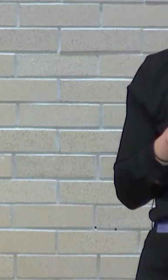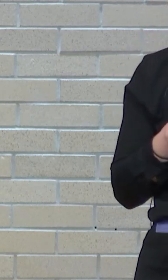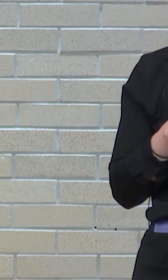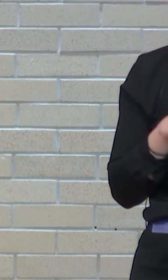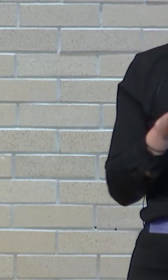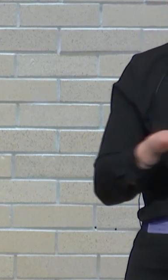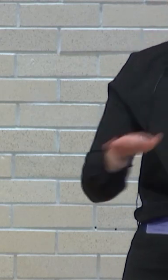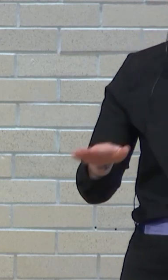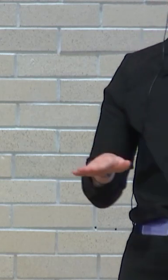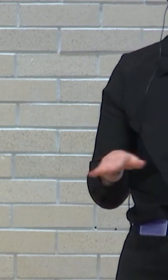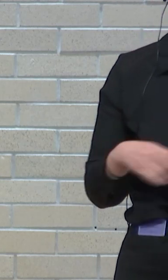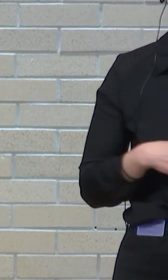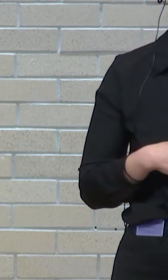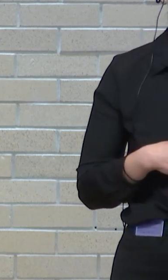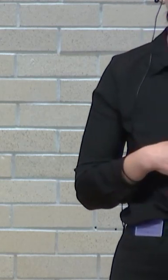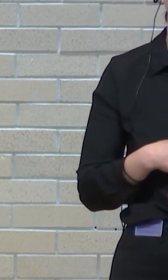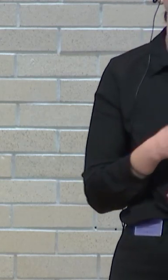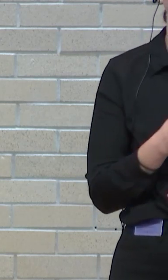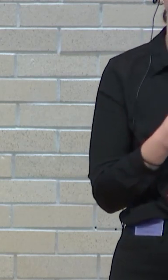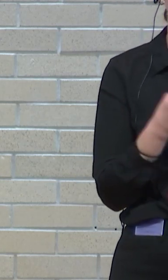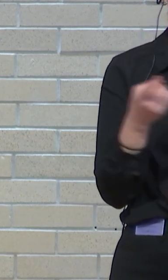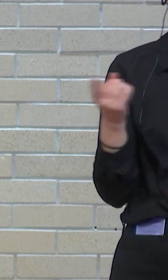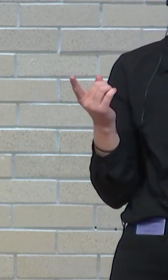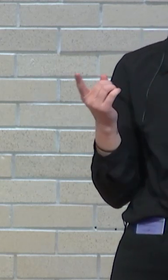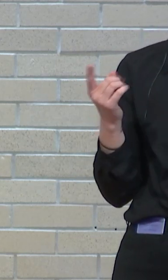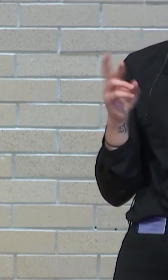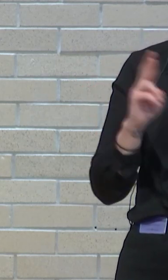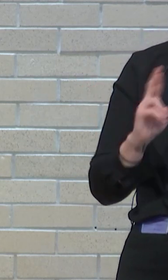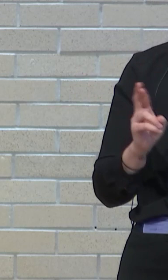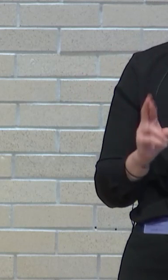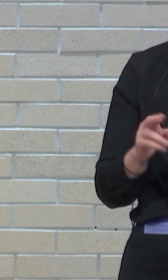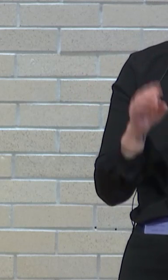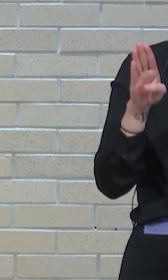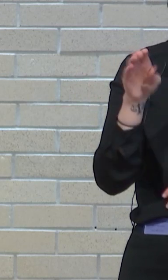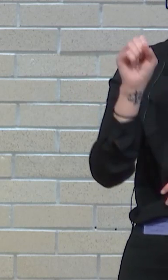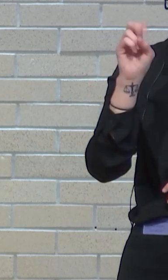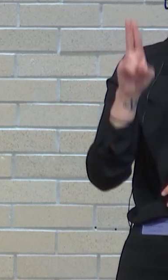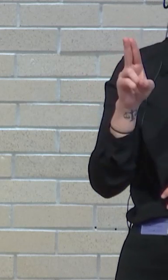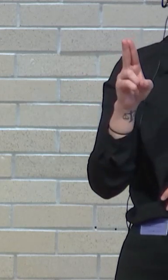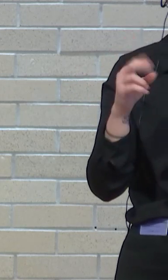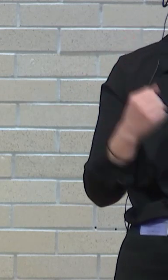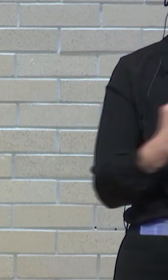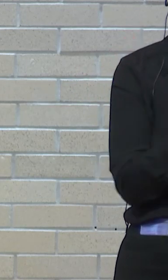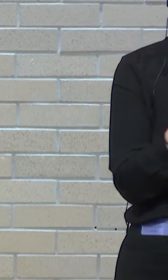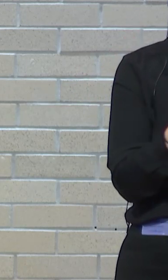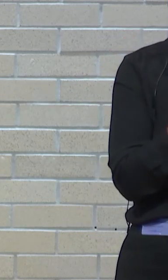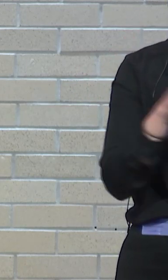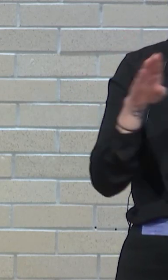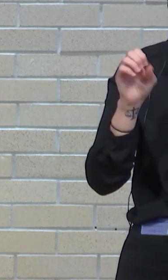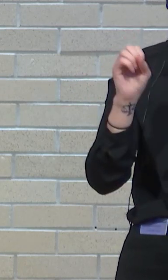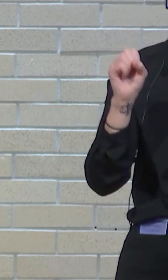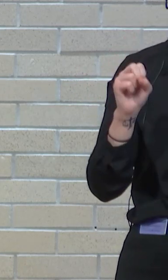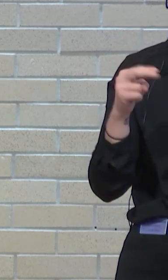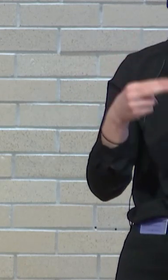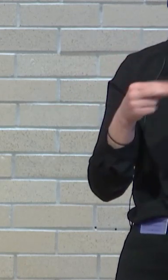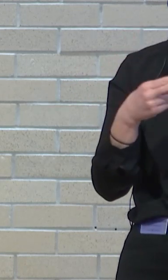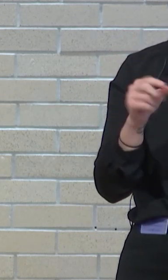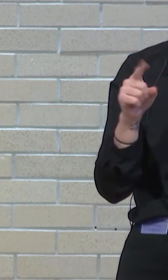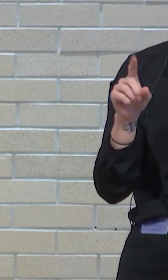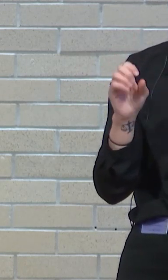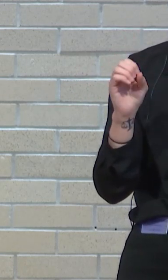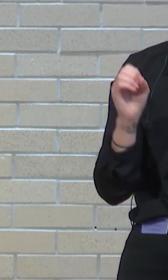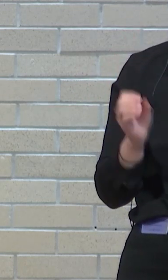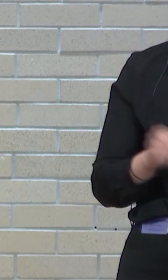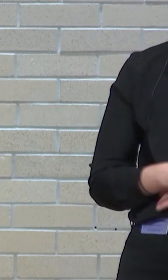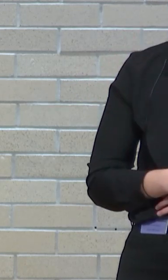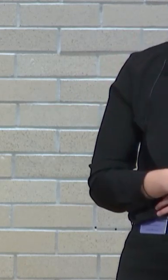be on the lookout for upcoming events for BSU standing in solidarity with the Congolese people. And before you leave and get up, Ms. Summers is going